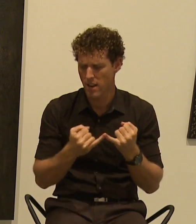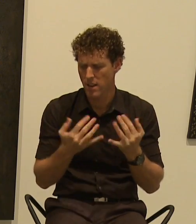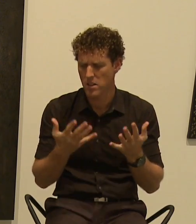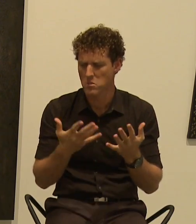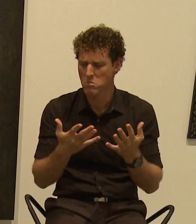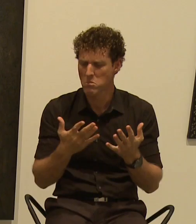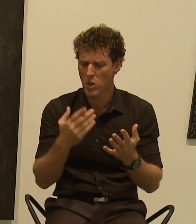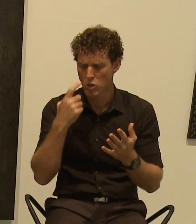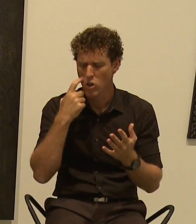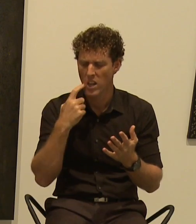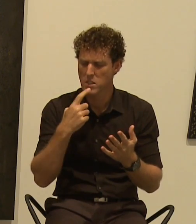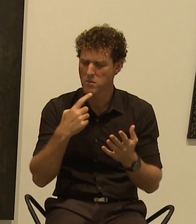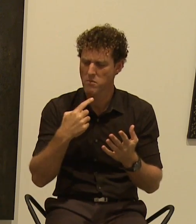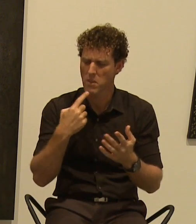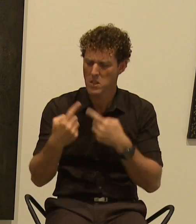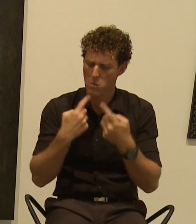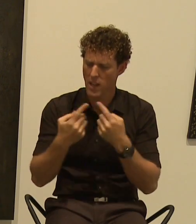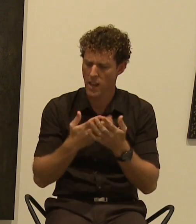just playing with those